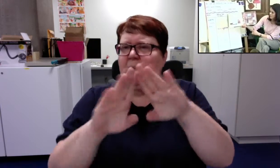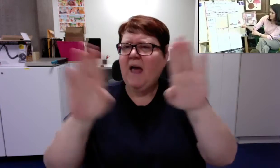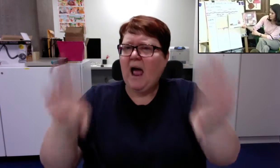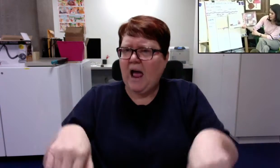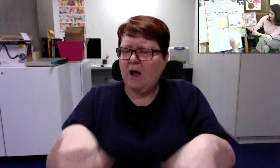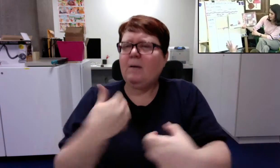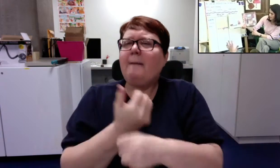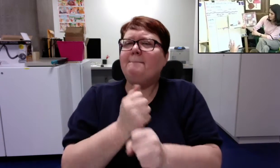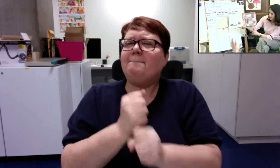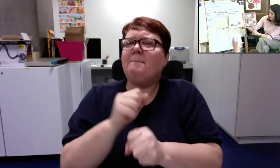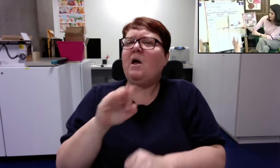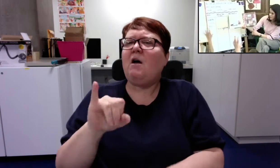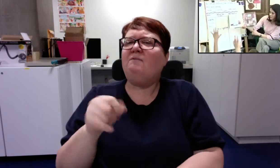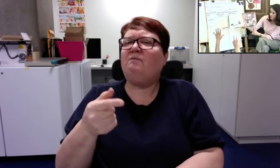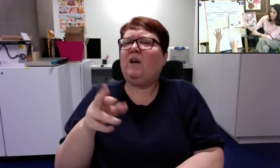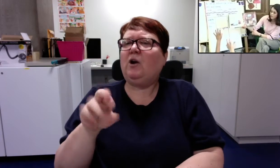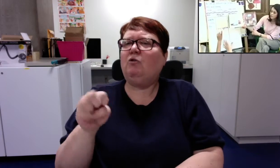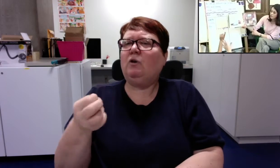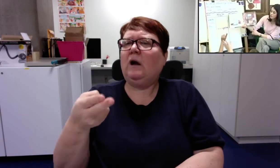making figureheads